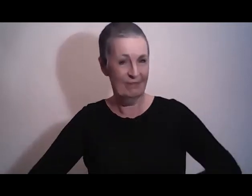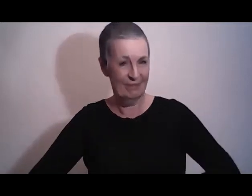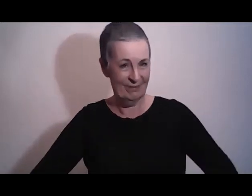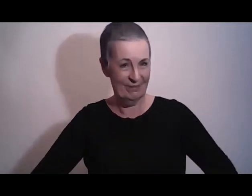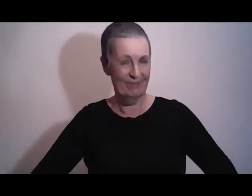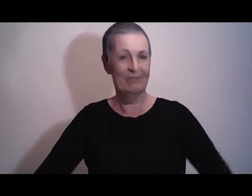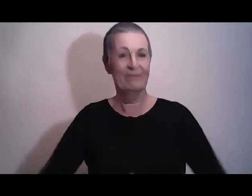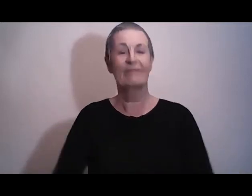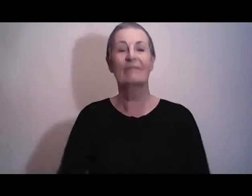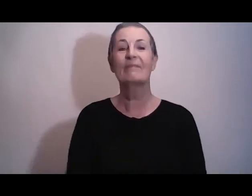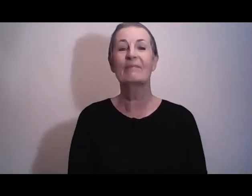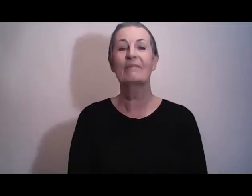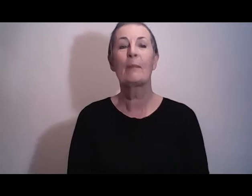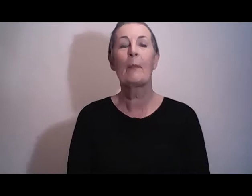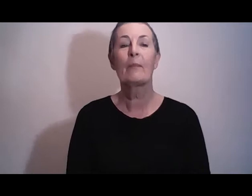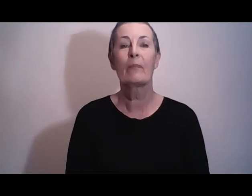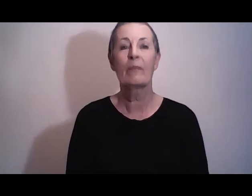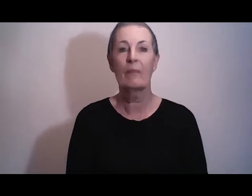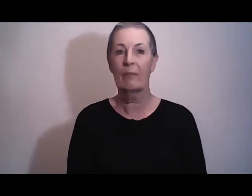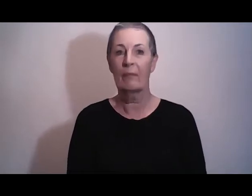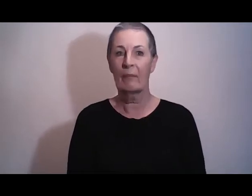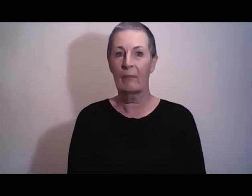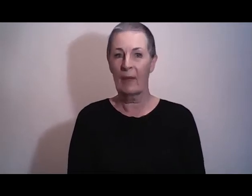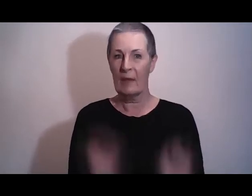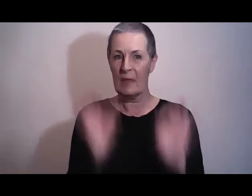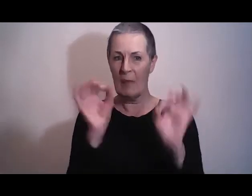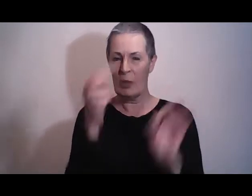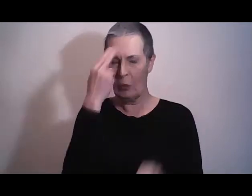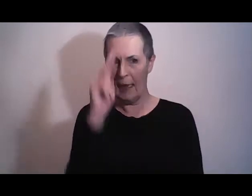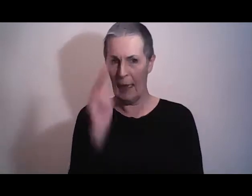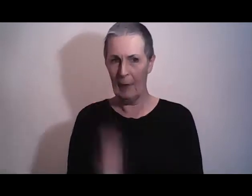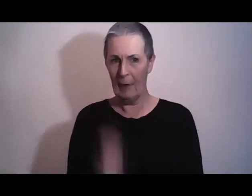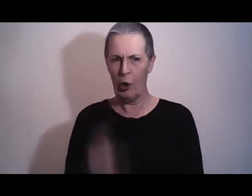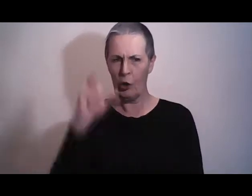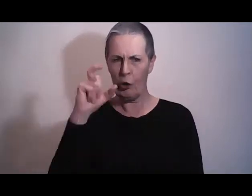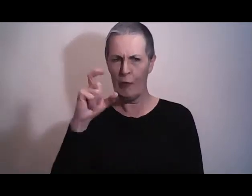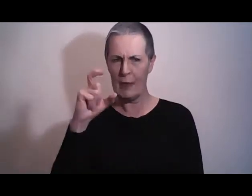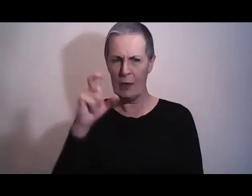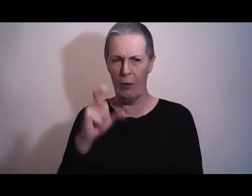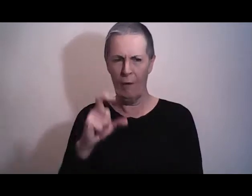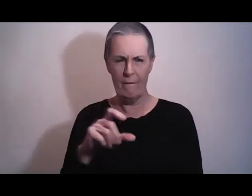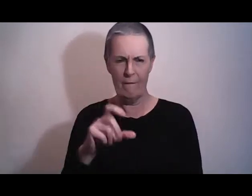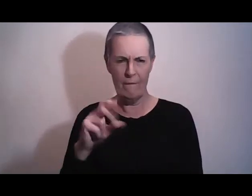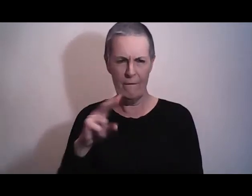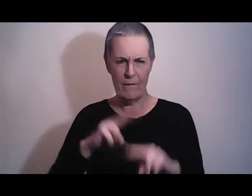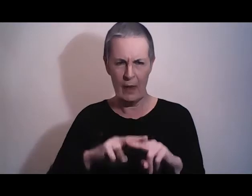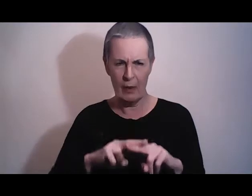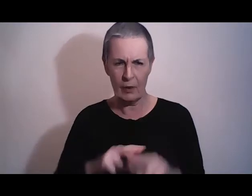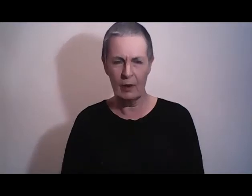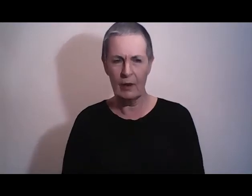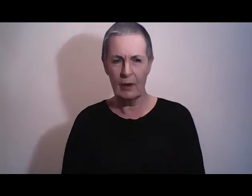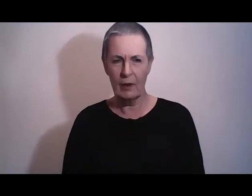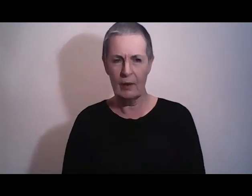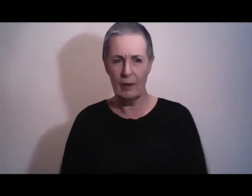for crystal field. So they believe that in the old, it's a legend that